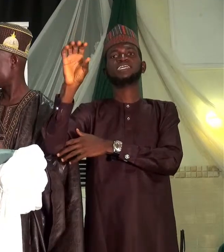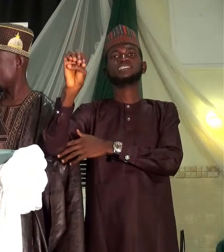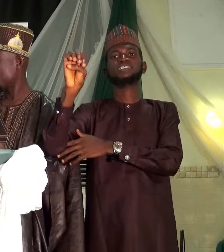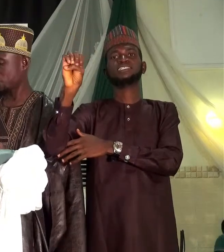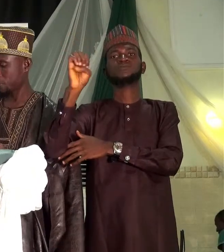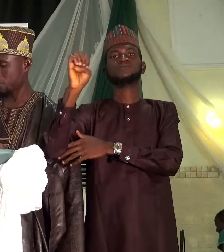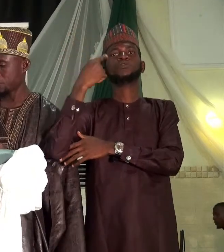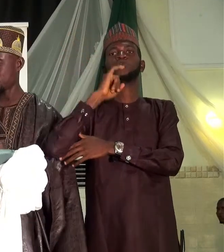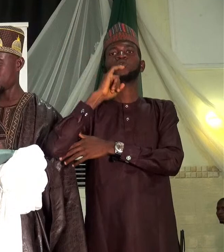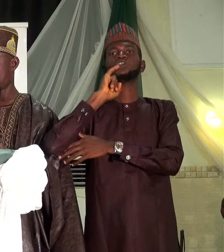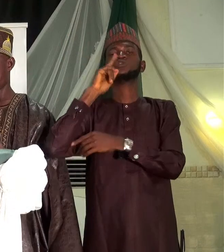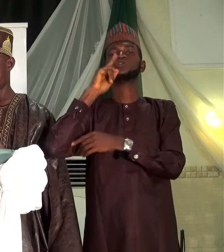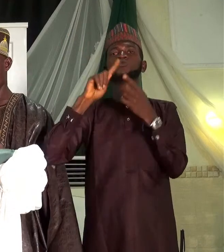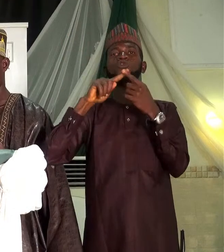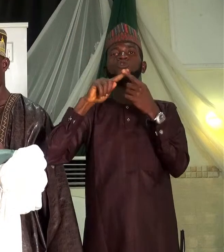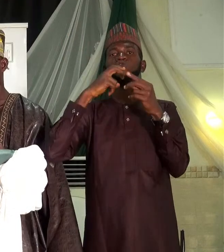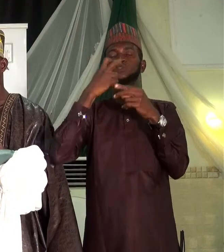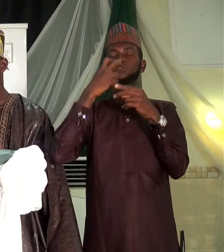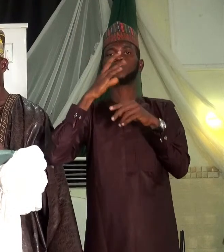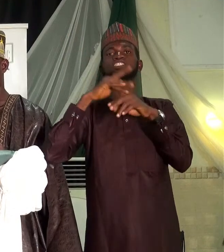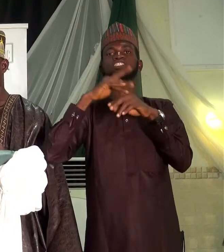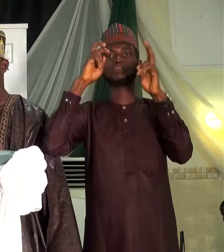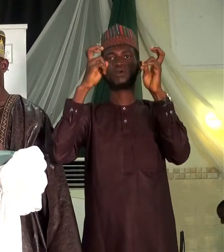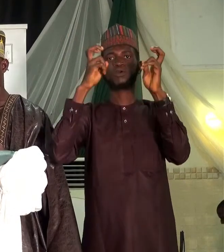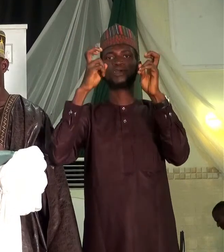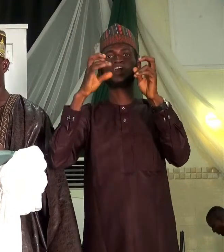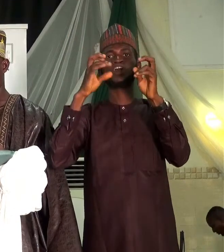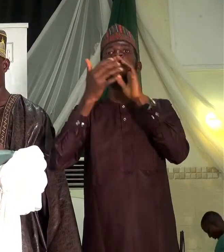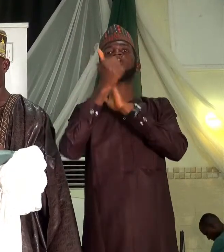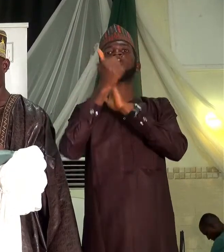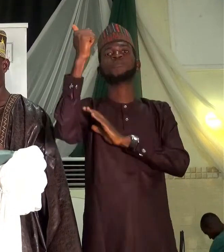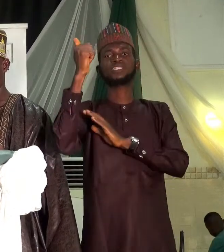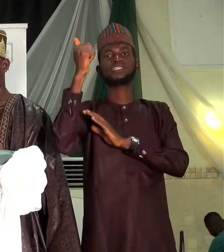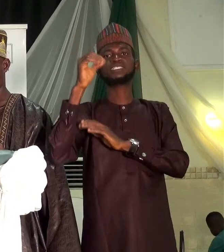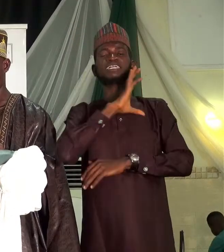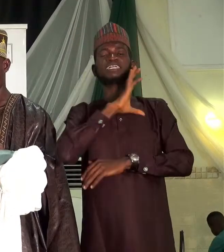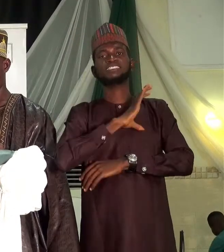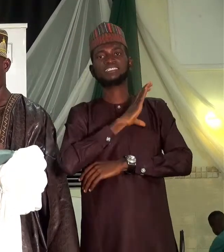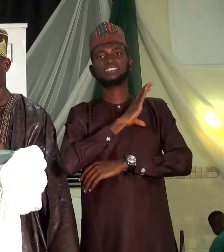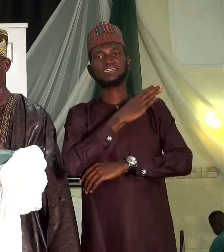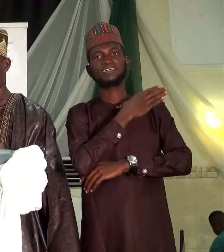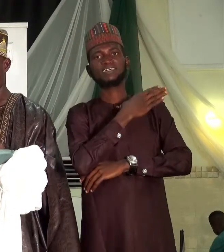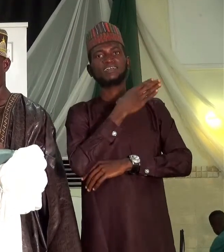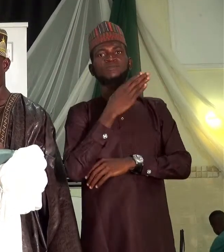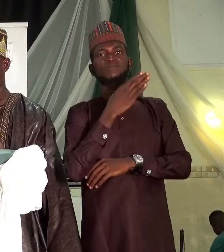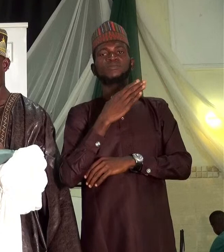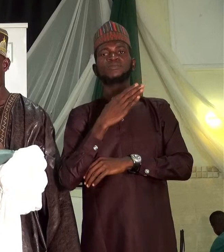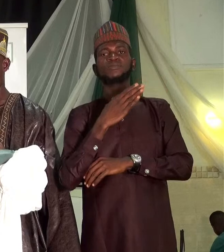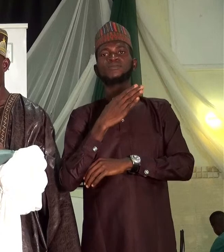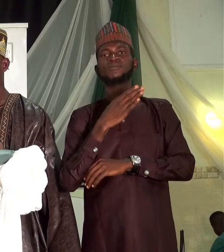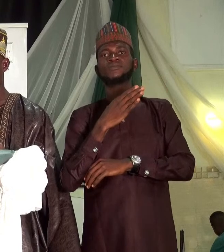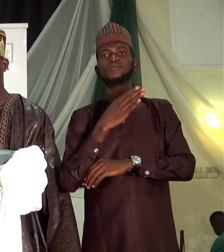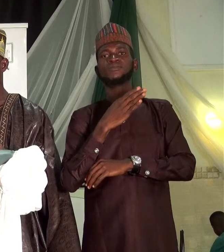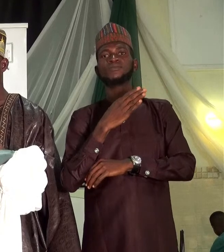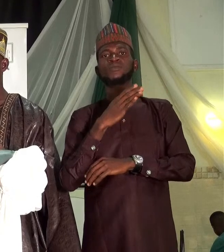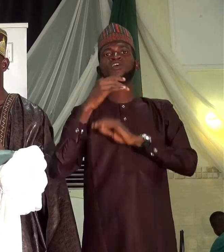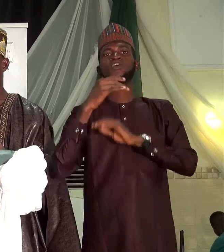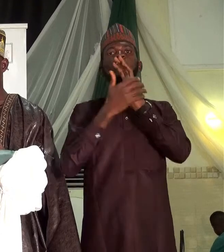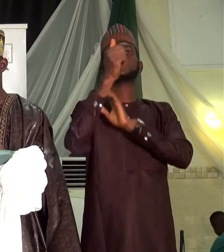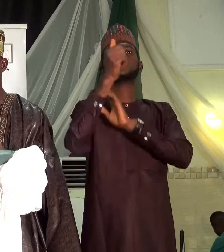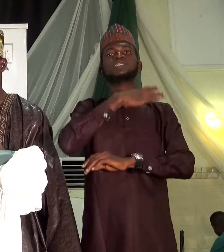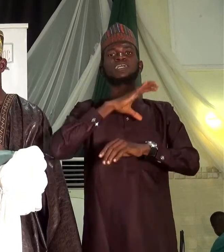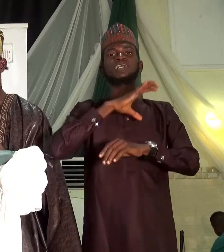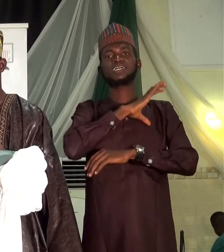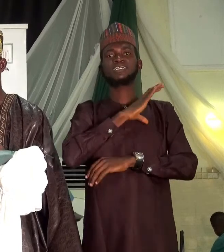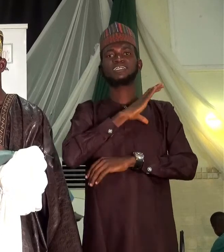going to speak on the topic competence, character, the proven competence and character, the